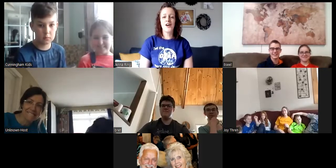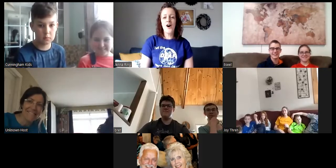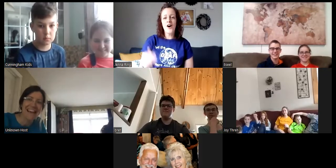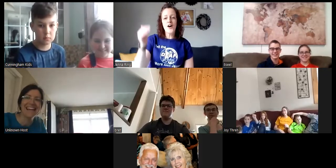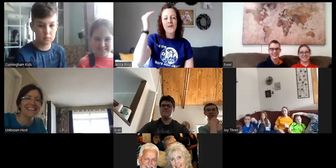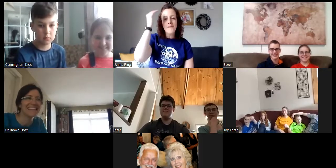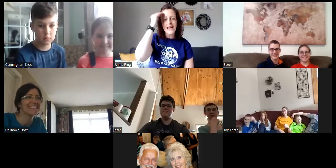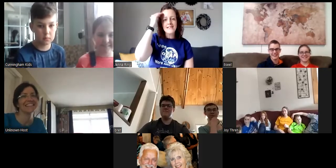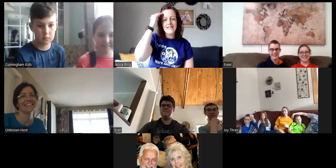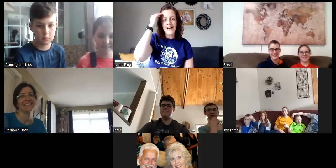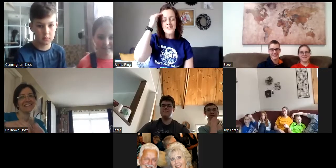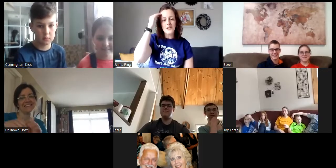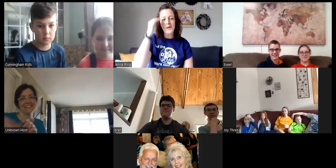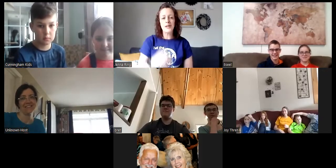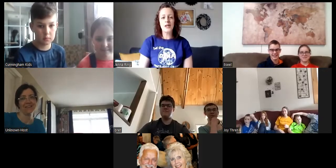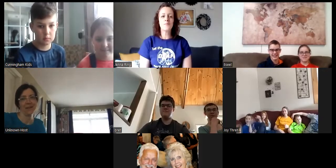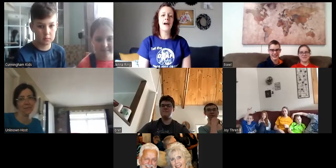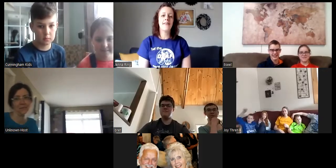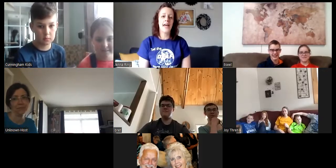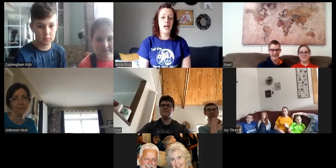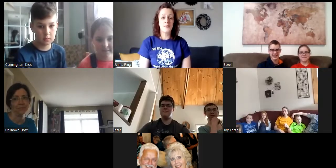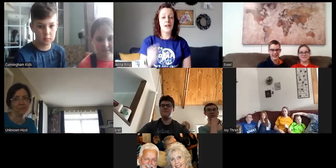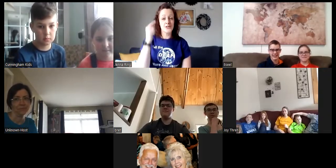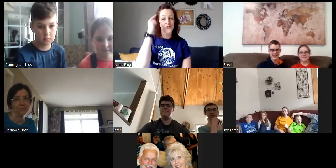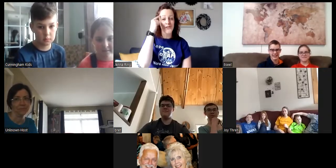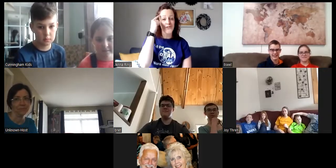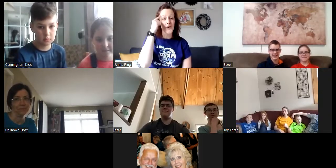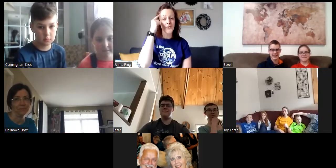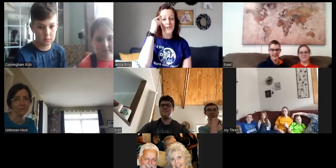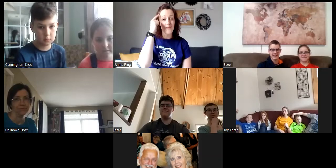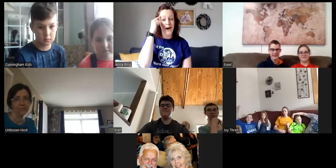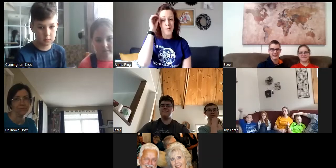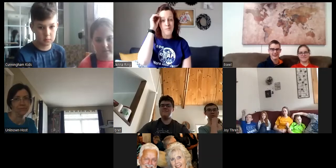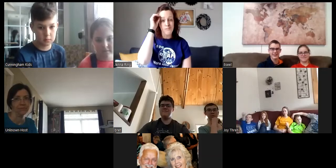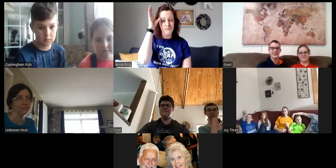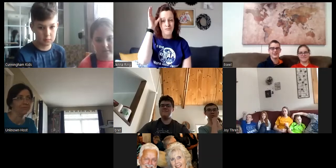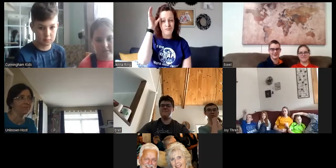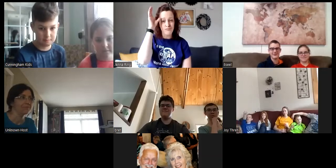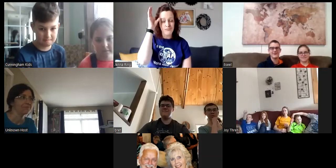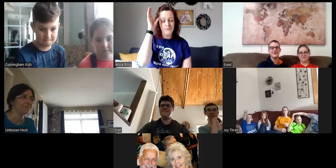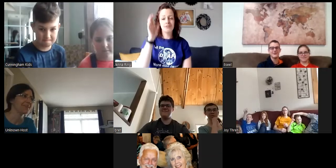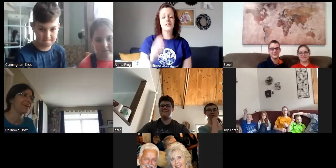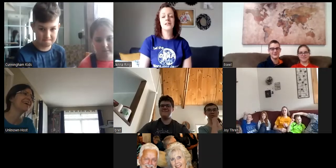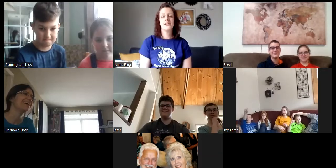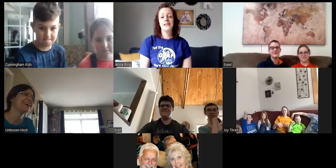And then all the man signs are up here by the head because they're so smart.